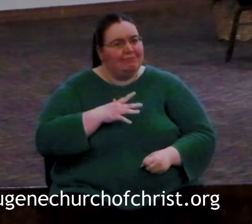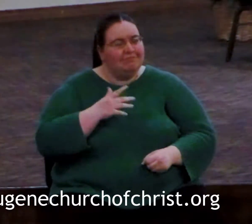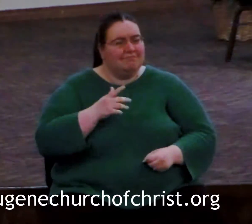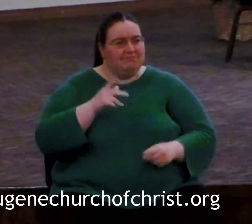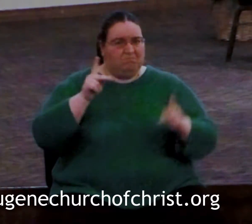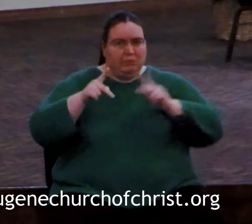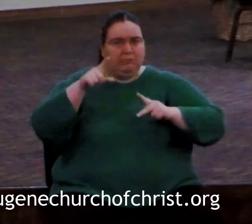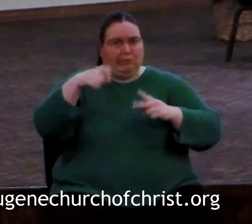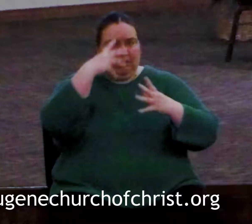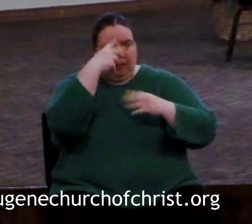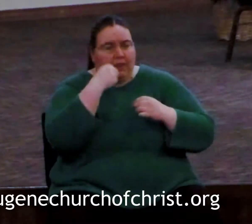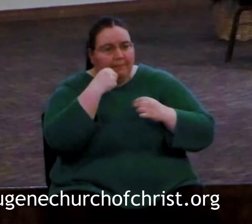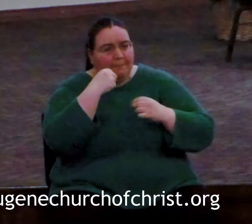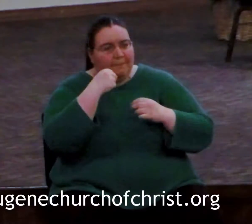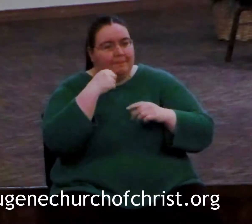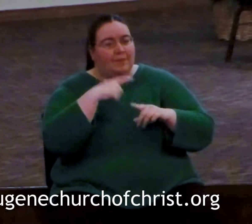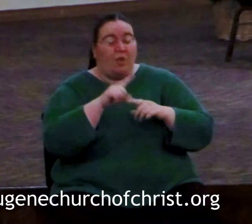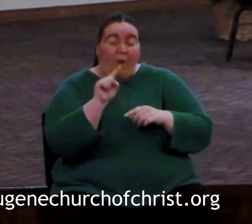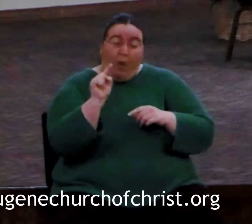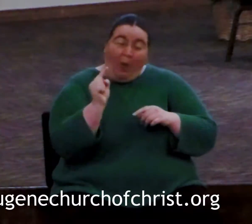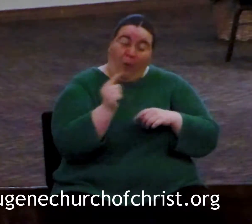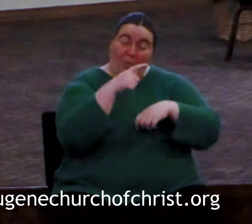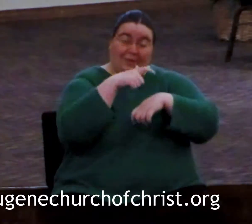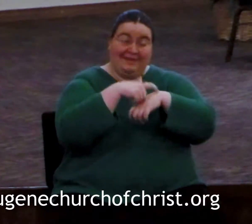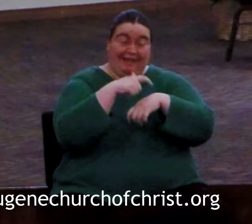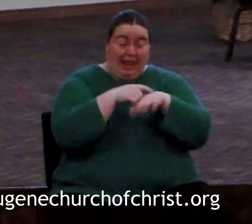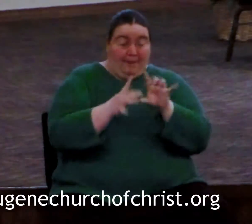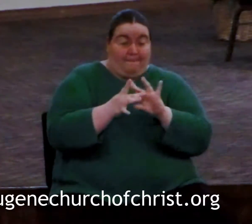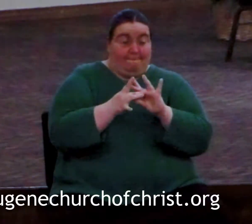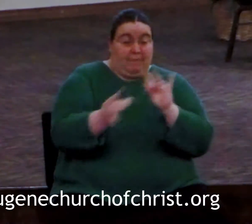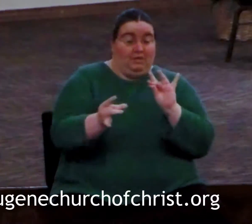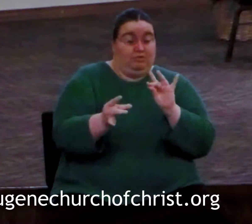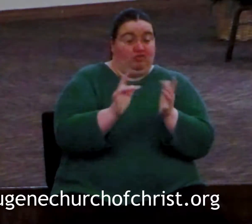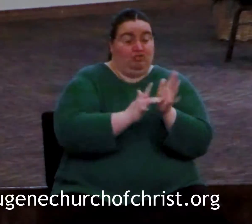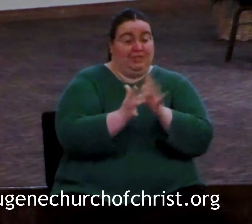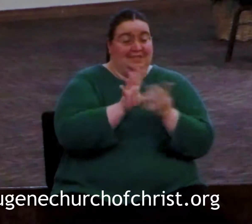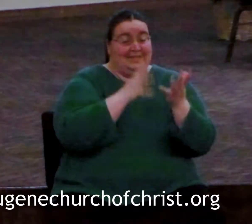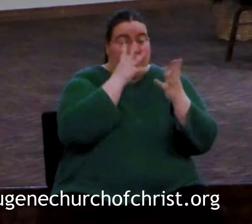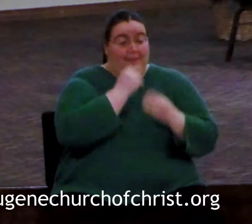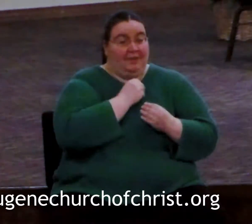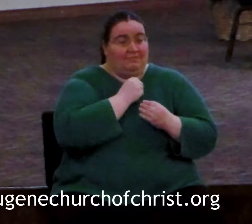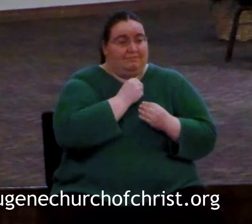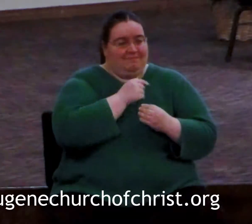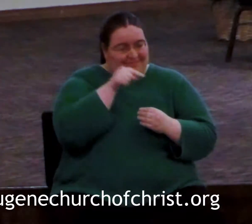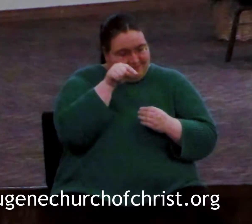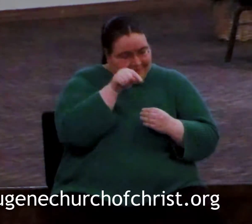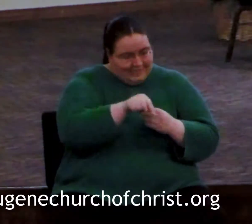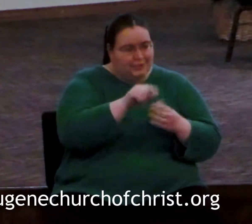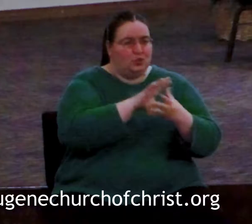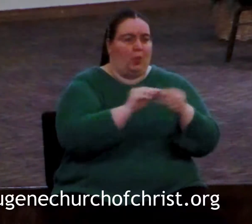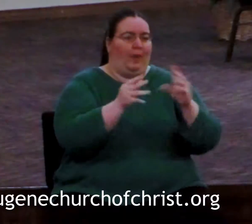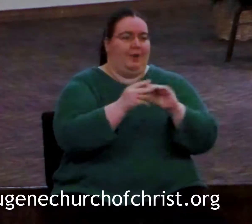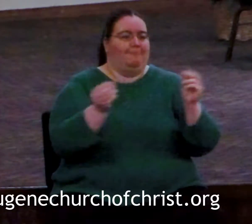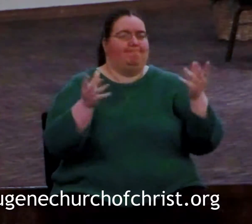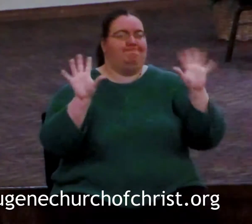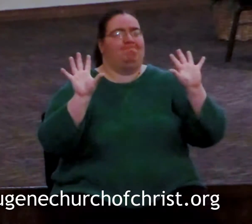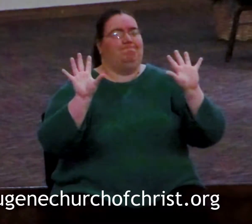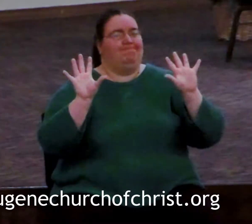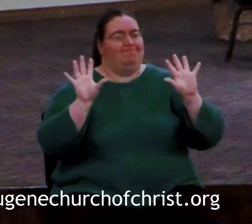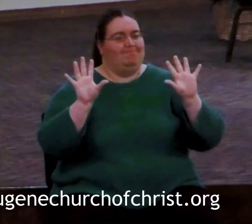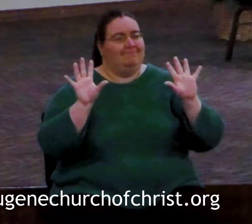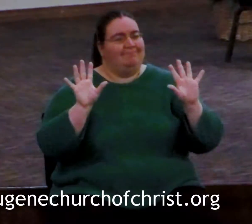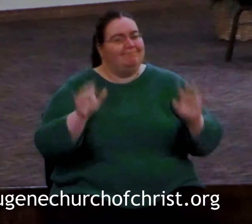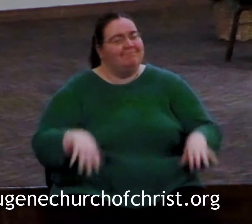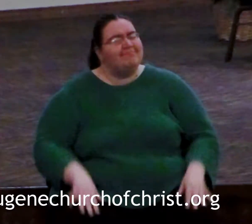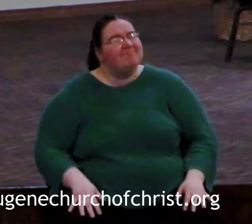frequently. But the only time in Scripture it mentions Jesus sleeping is in this story. Now,